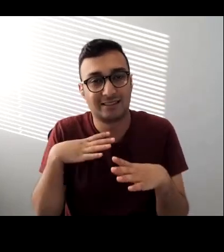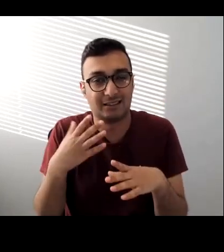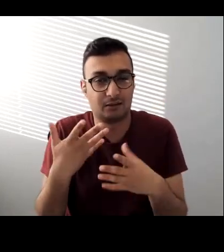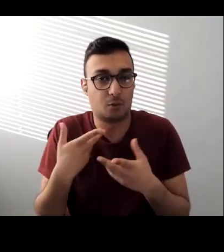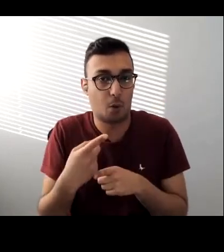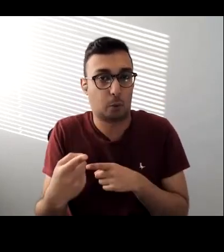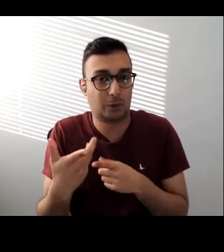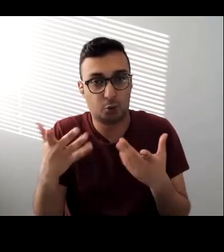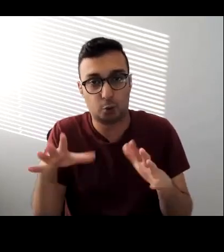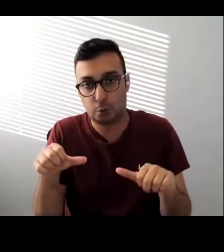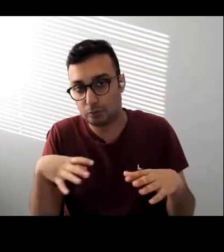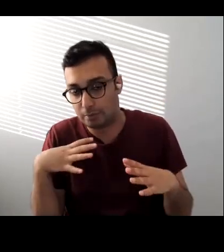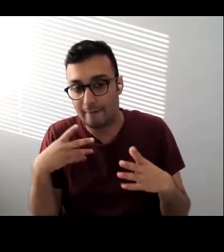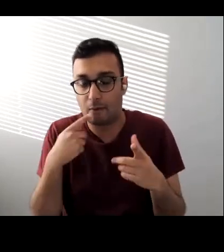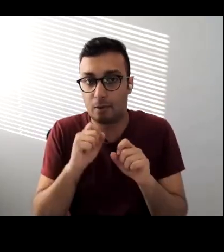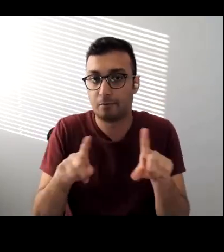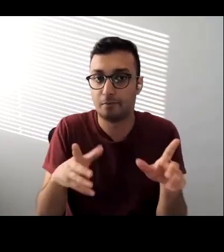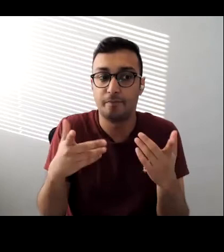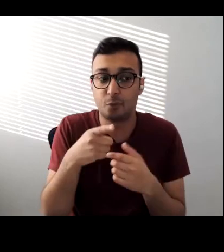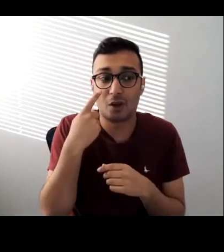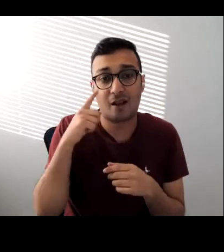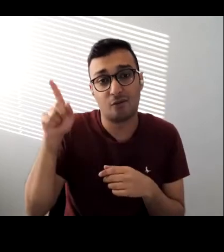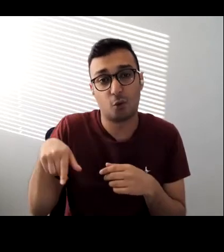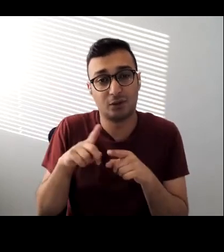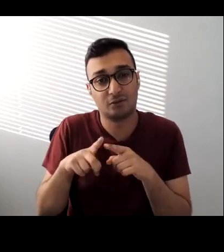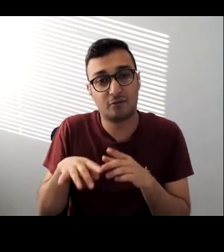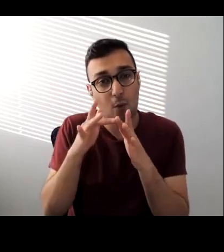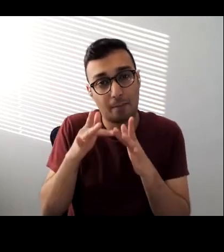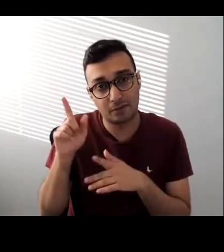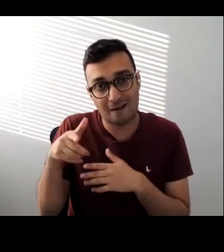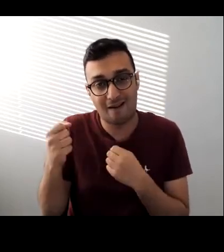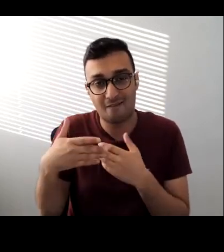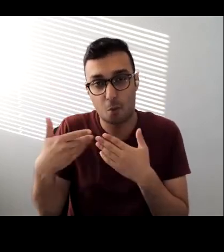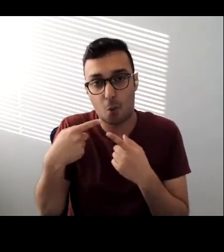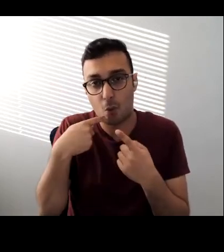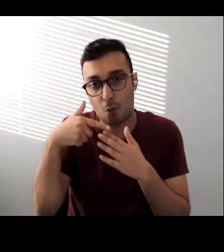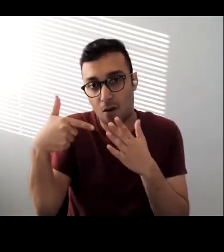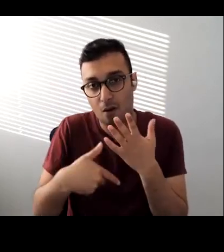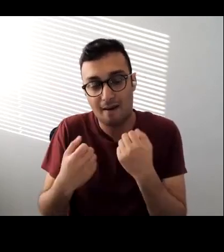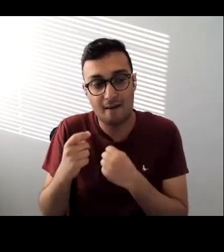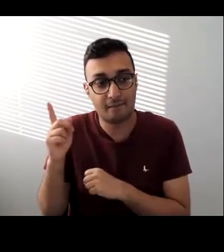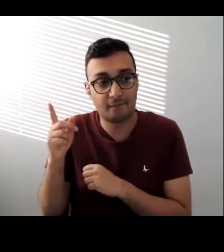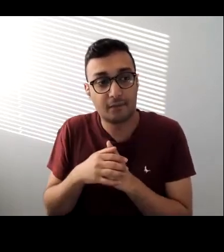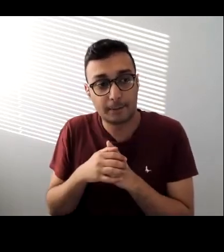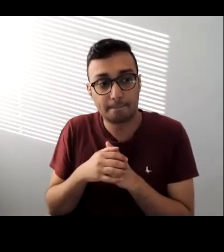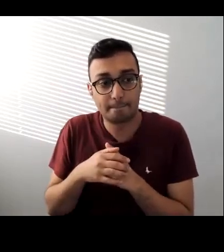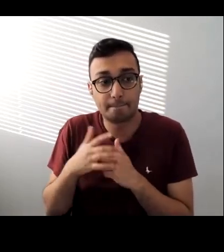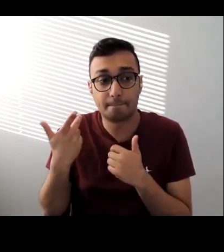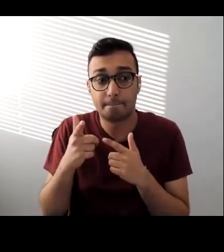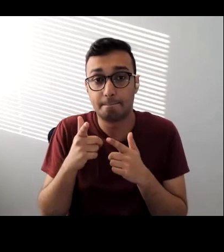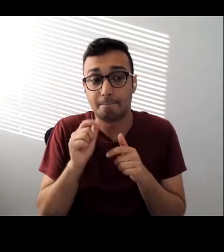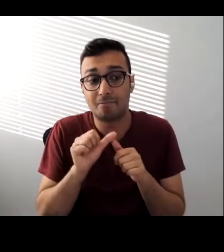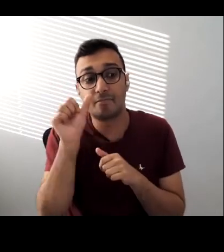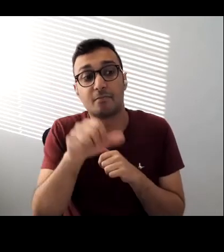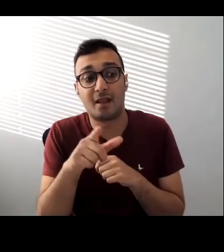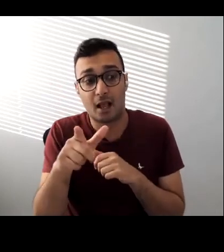have a look on some of those sites just to find out some of the more detailed information that has been mentioned today. Looking forward, our next Disability